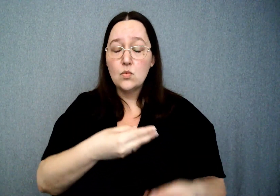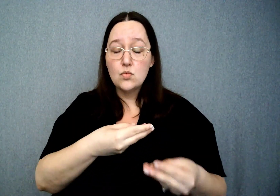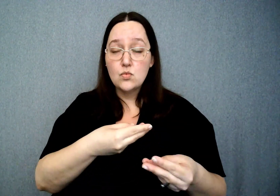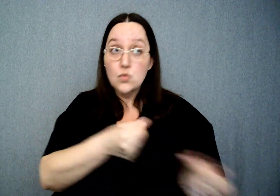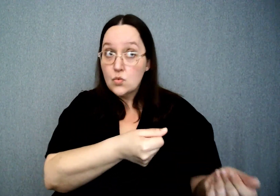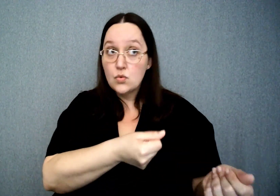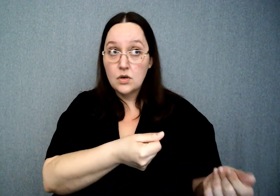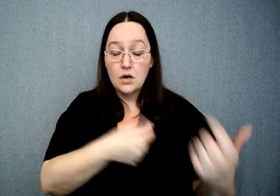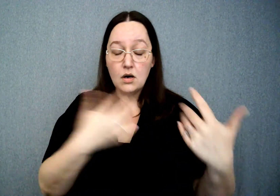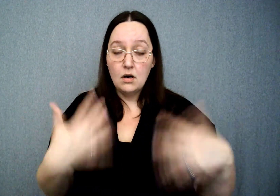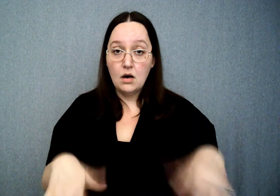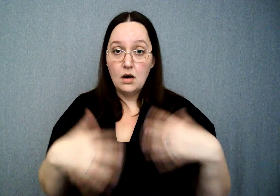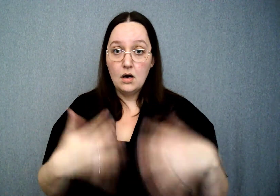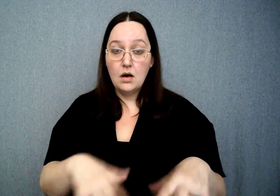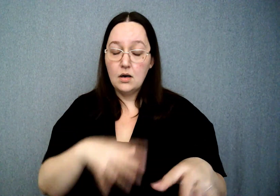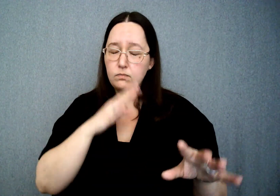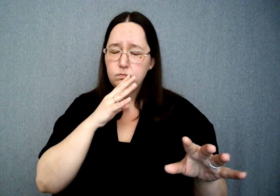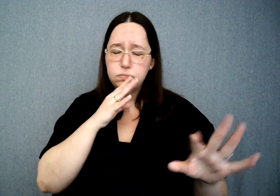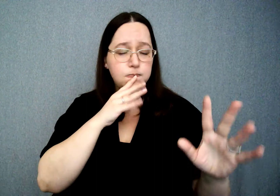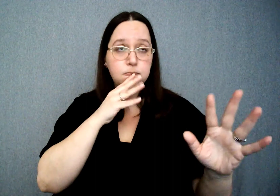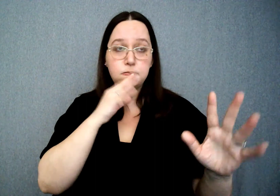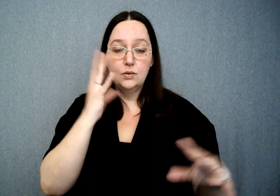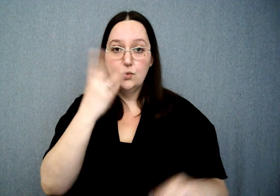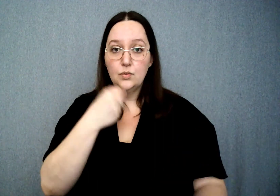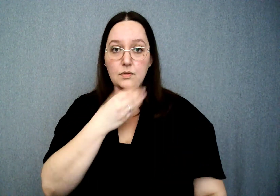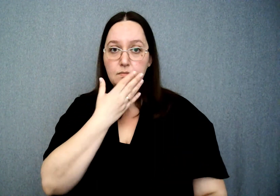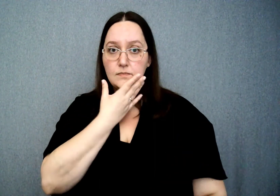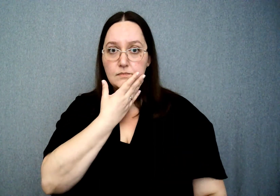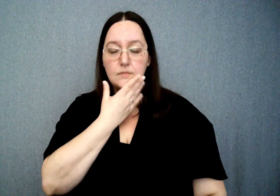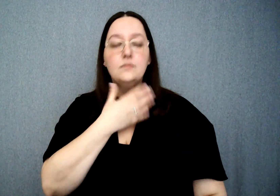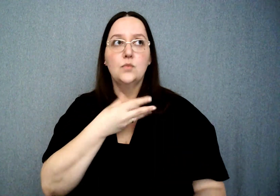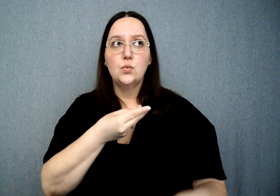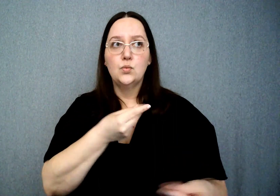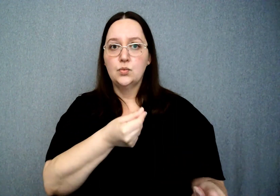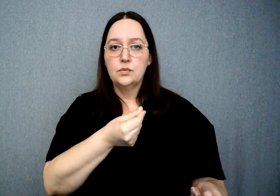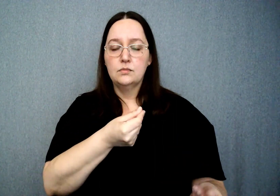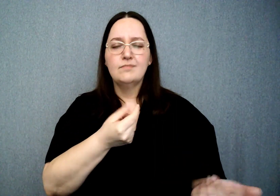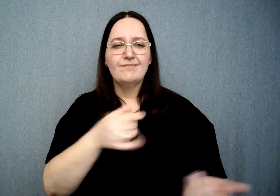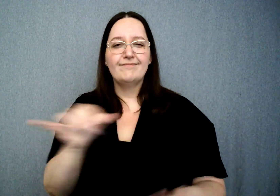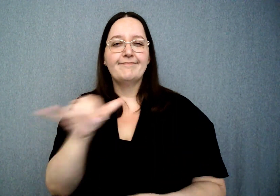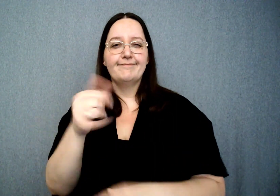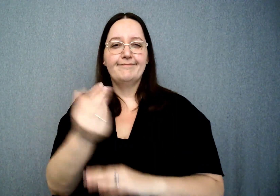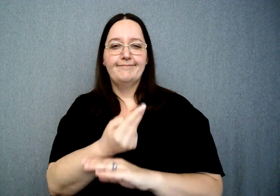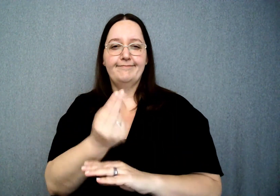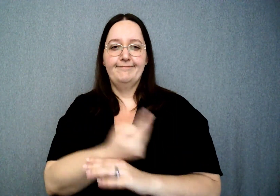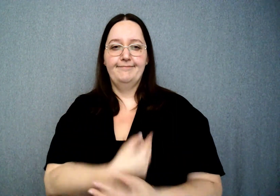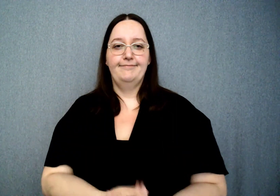Man, you can speak Russian fluently. Whew, you're fluent. Same